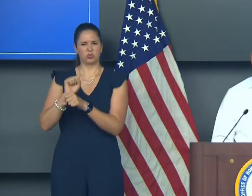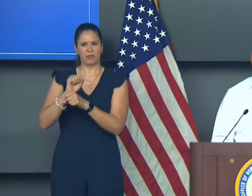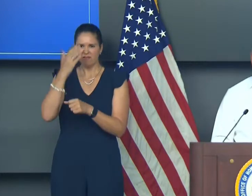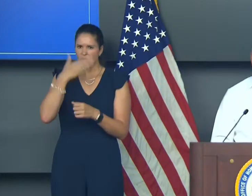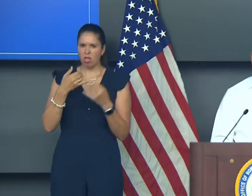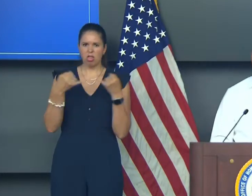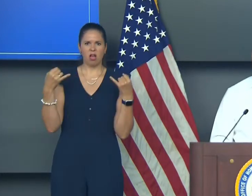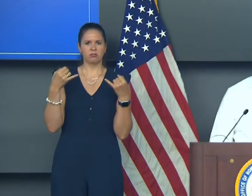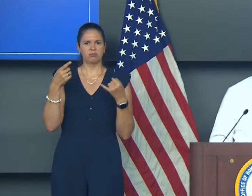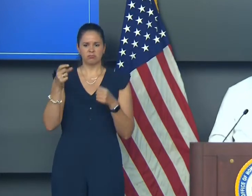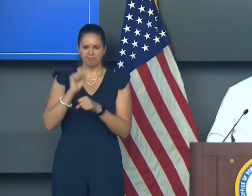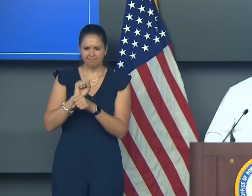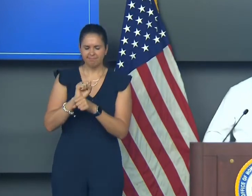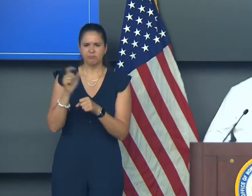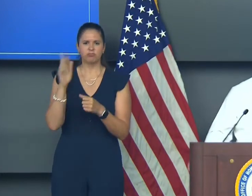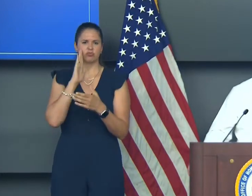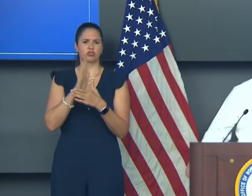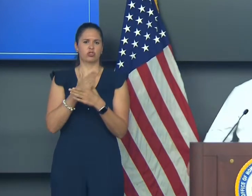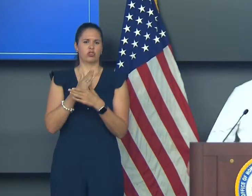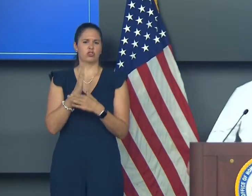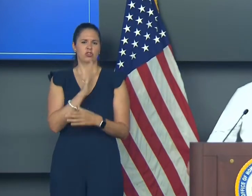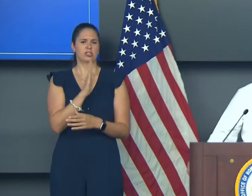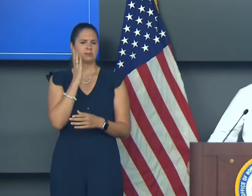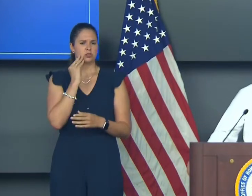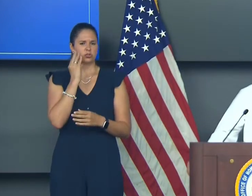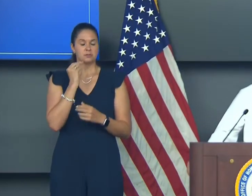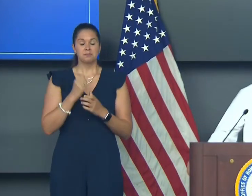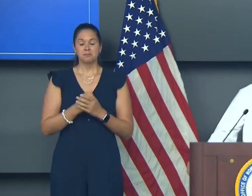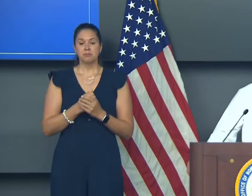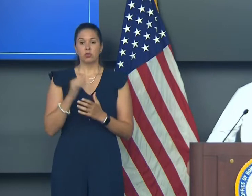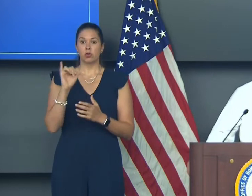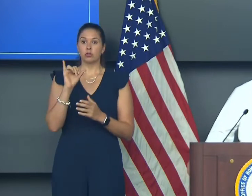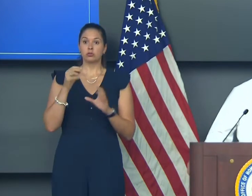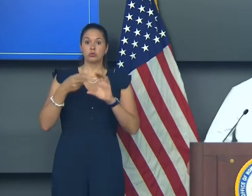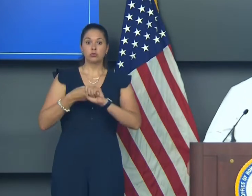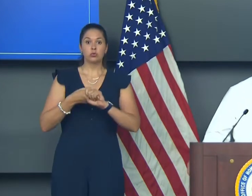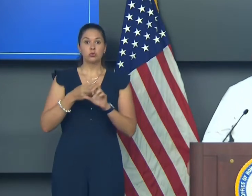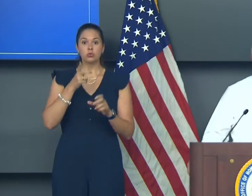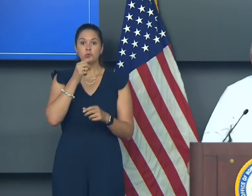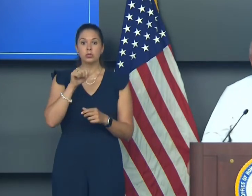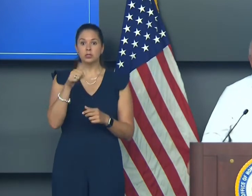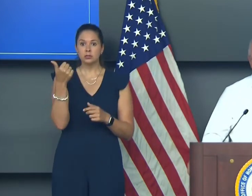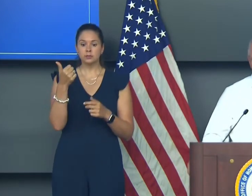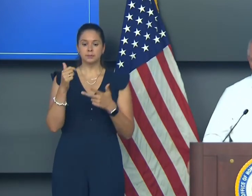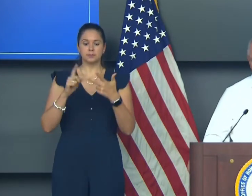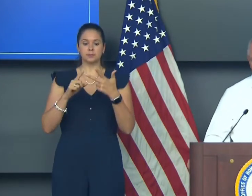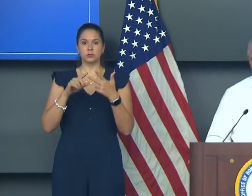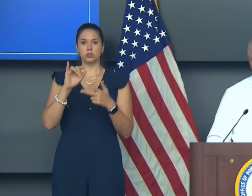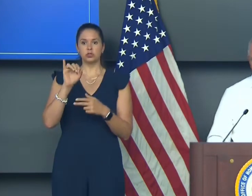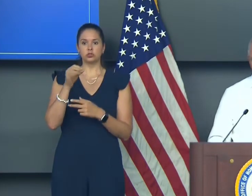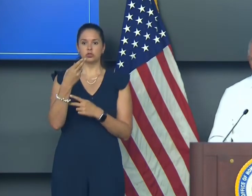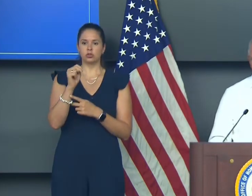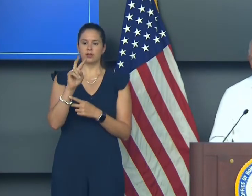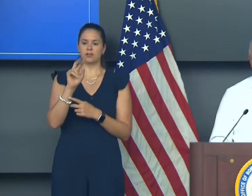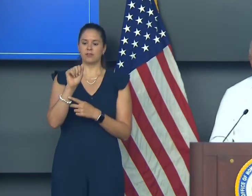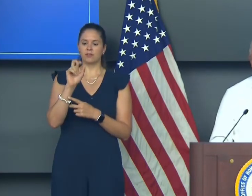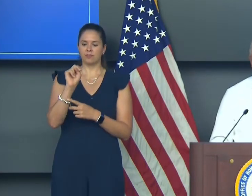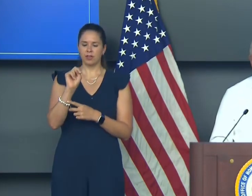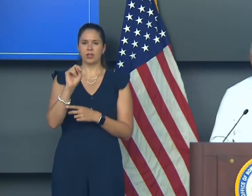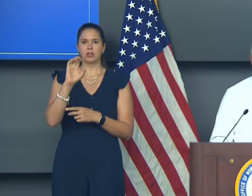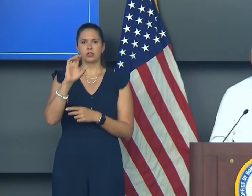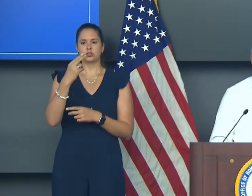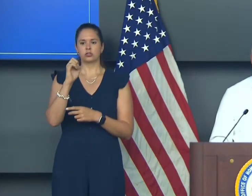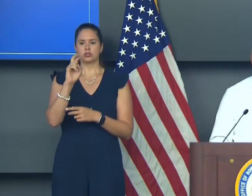her experiences have been. And then we also are joined today by Dr. John Van Cherry. He is a professor